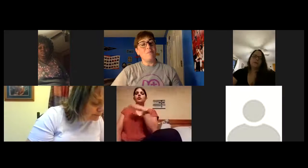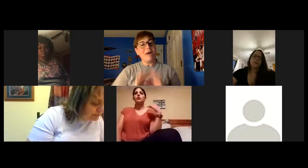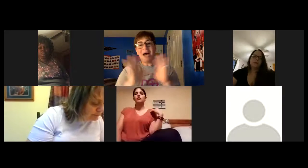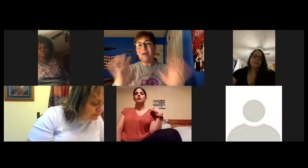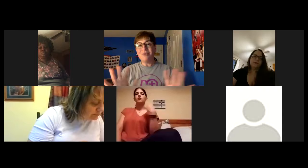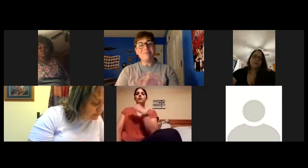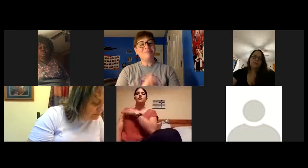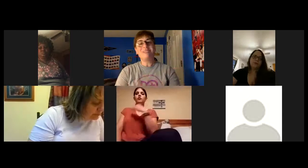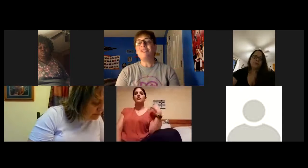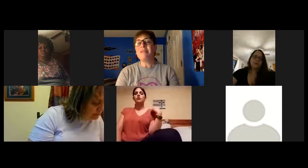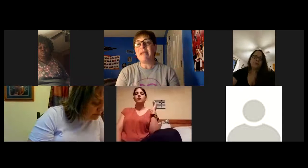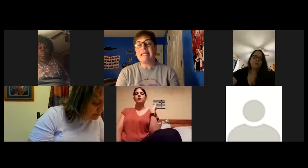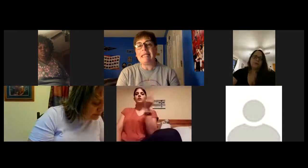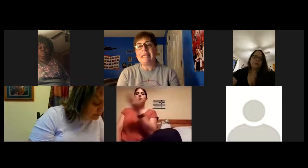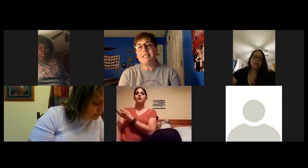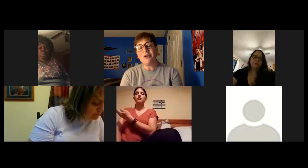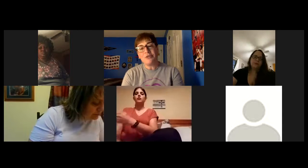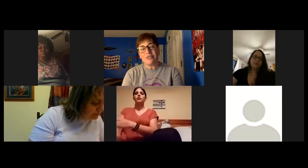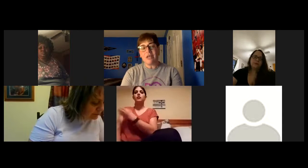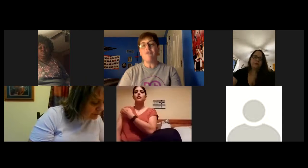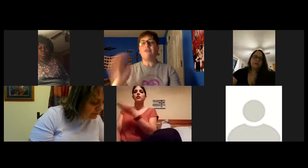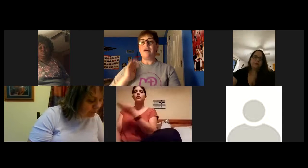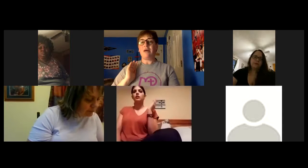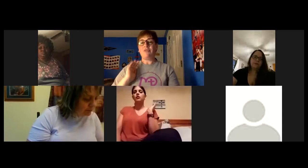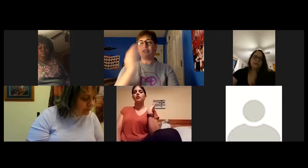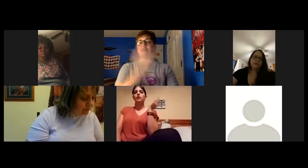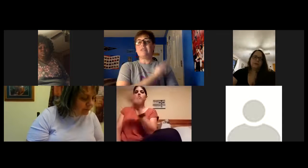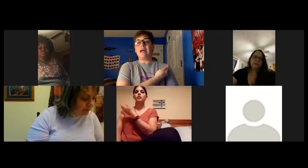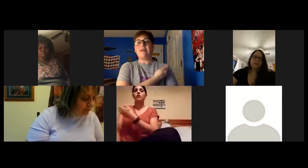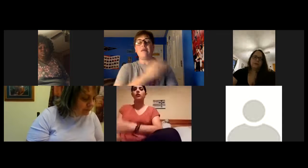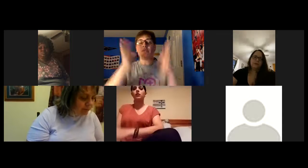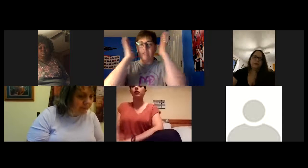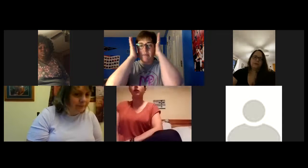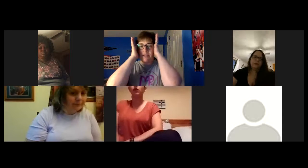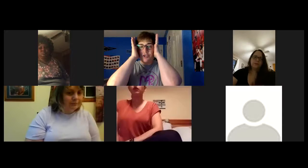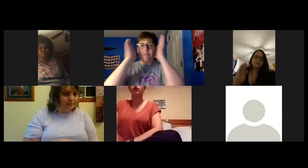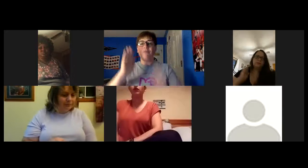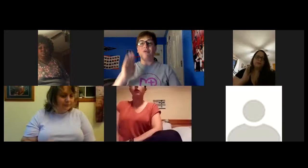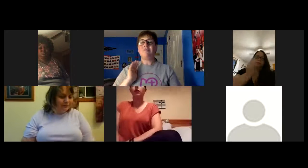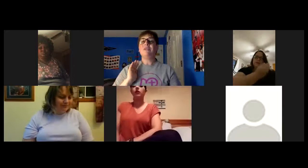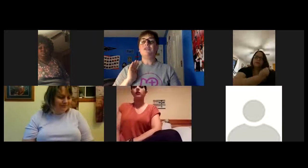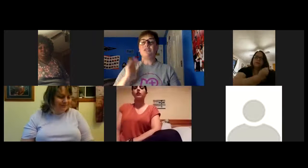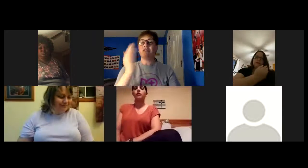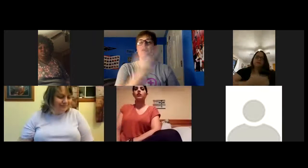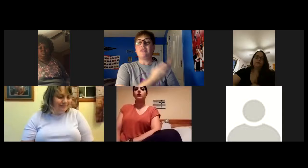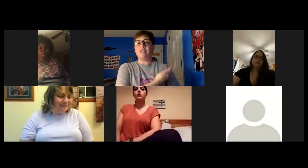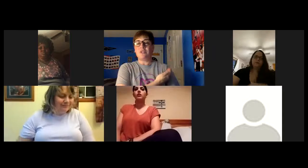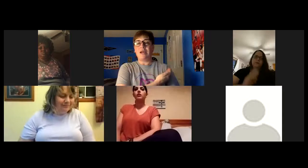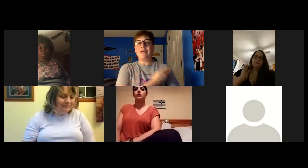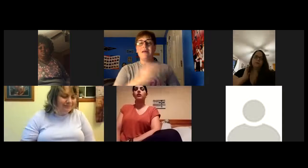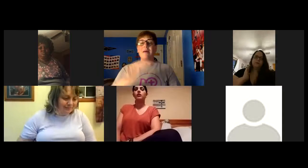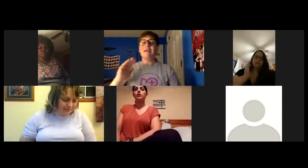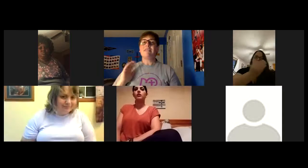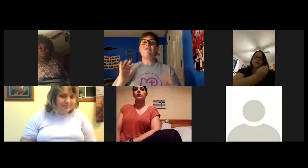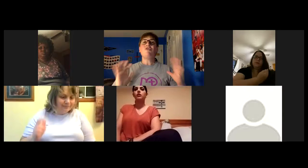So, but I would, just to make it easy on yourself, I would just commit to your memory just to do it this